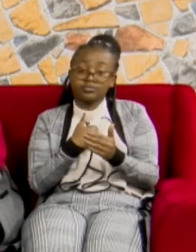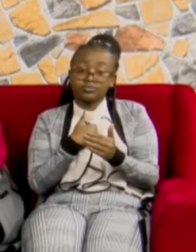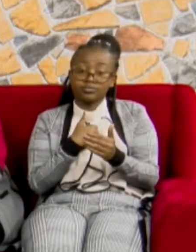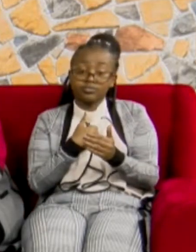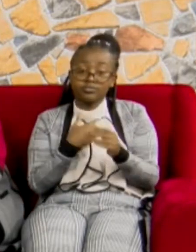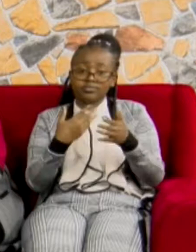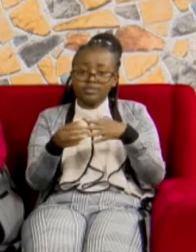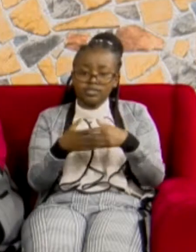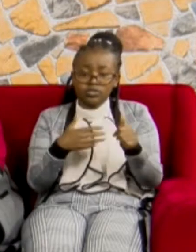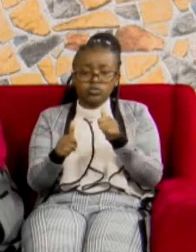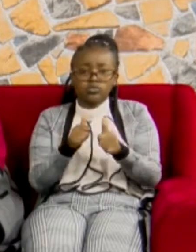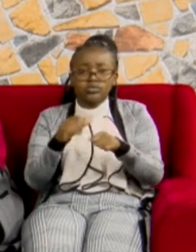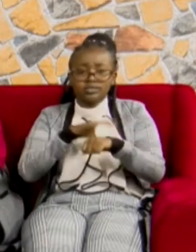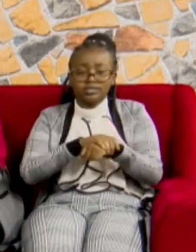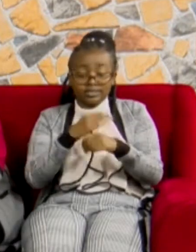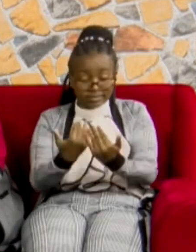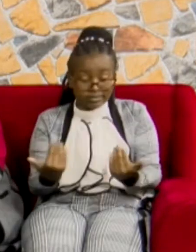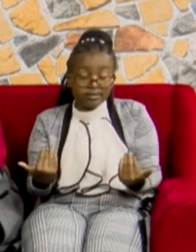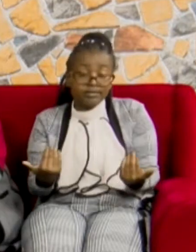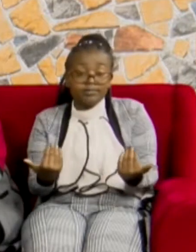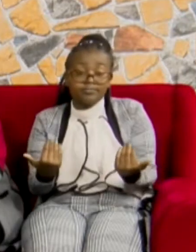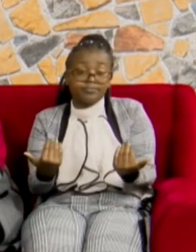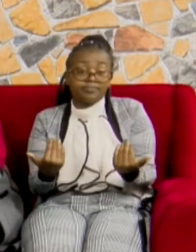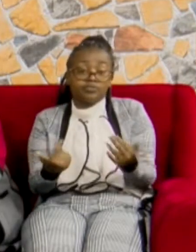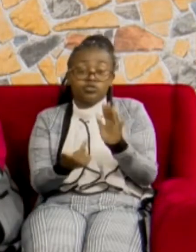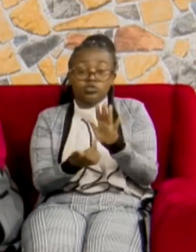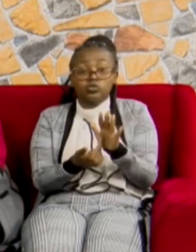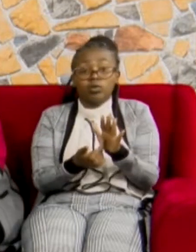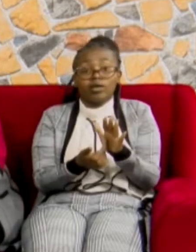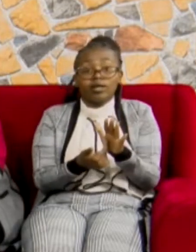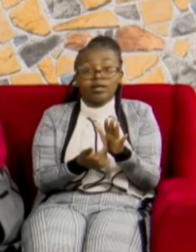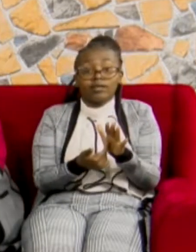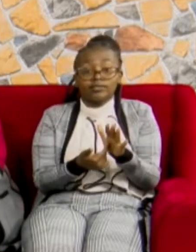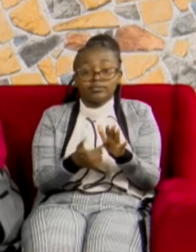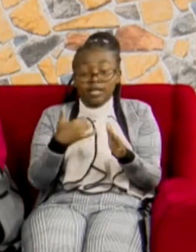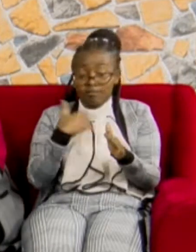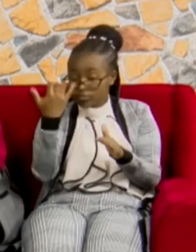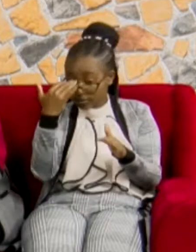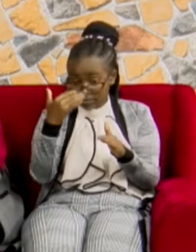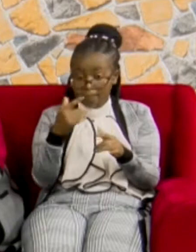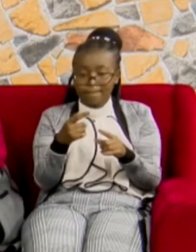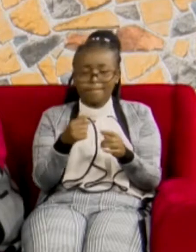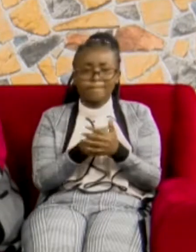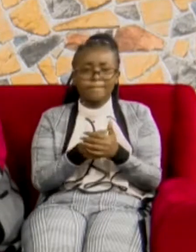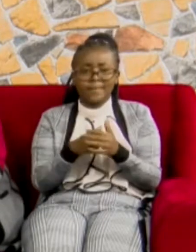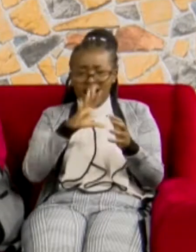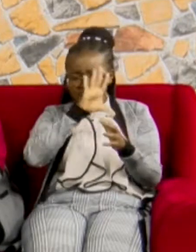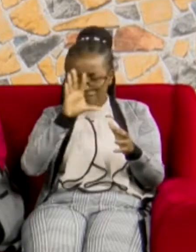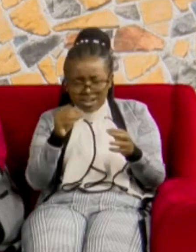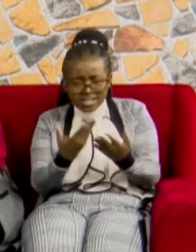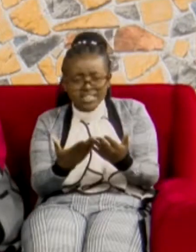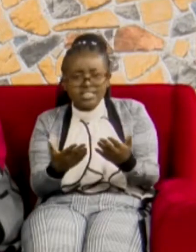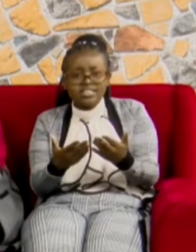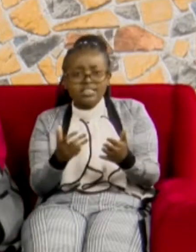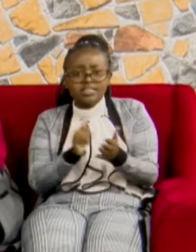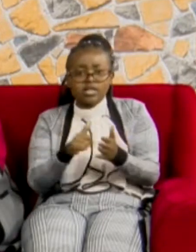other signs that we usually get when a child is showing tendencies of being autistic. So is it an African thing